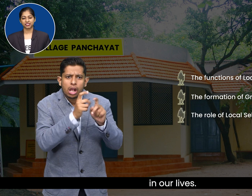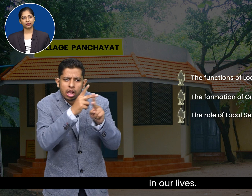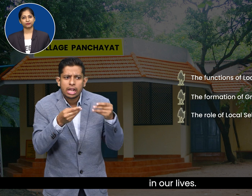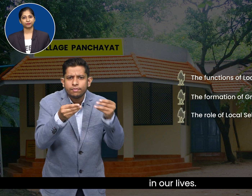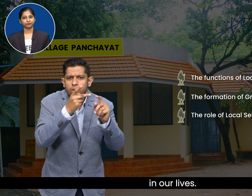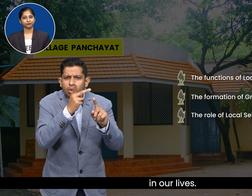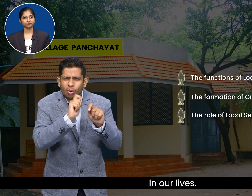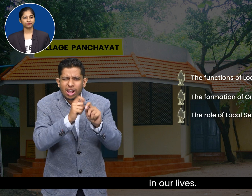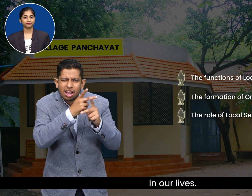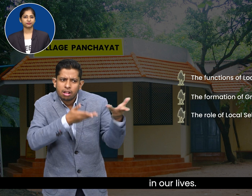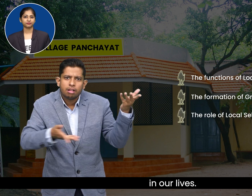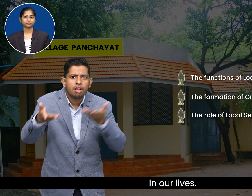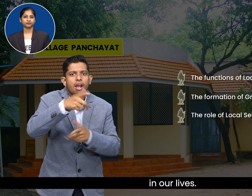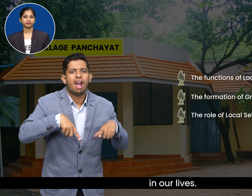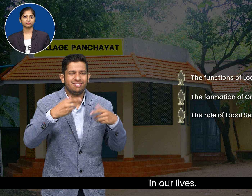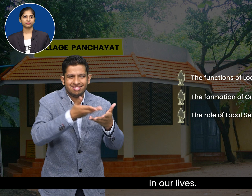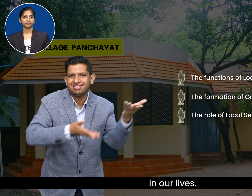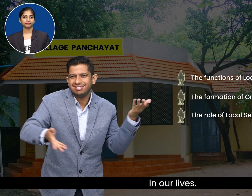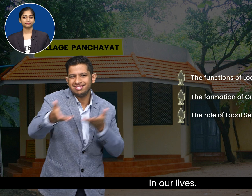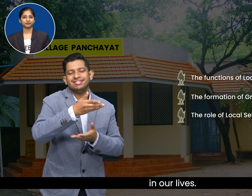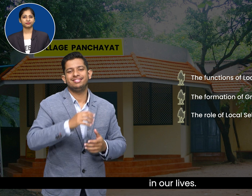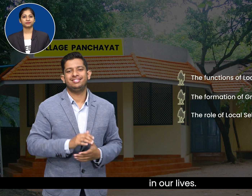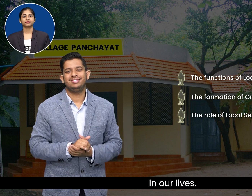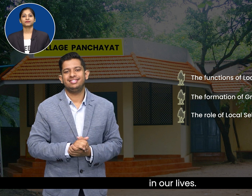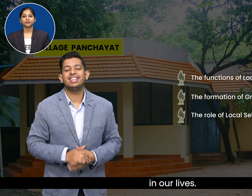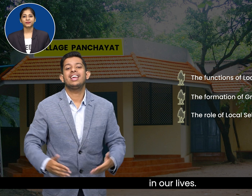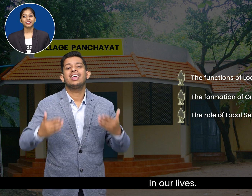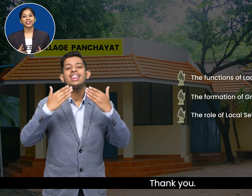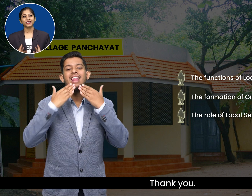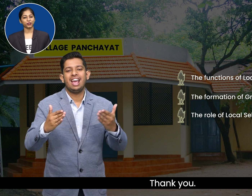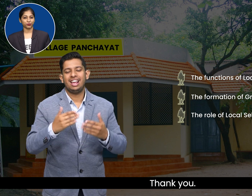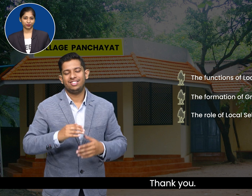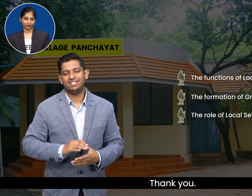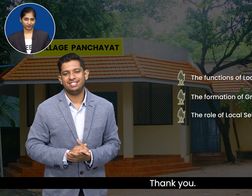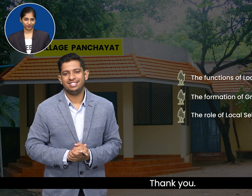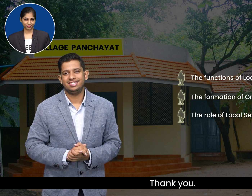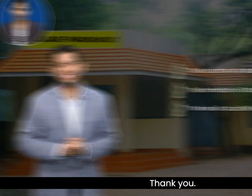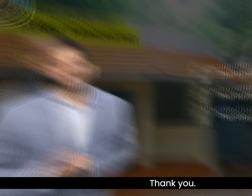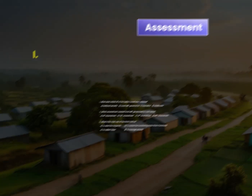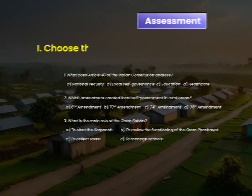lives. Thank you.